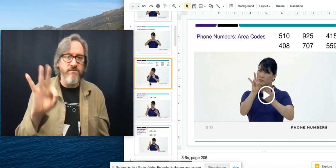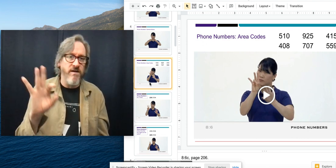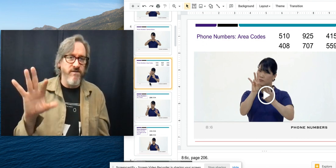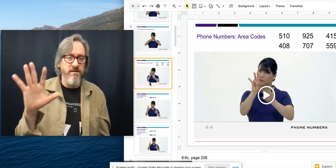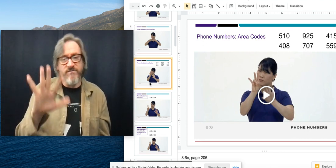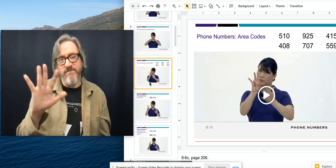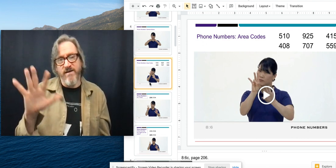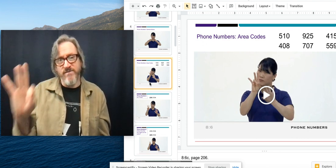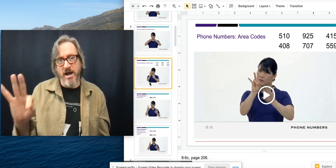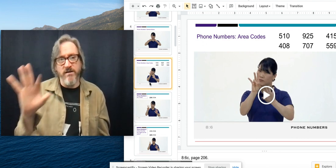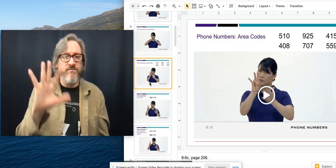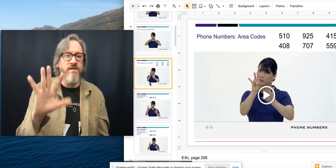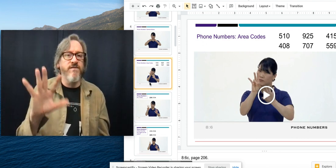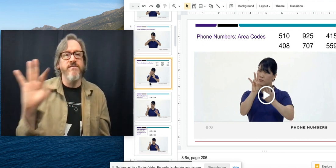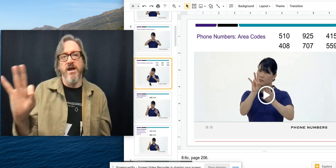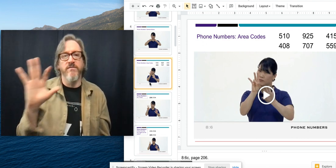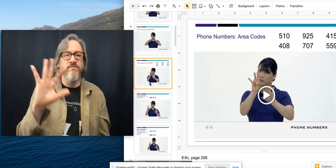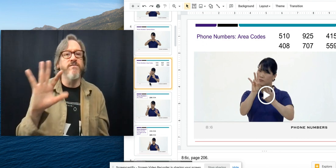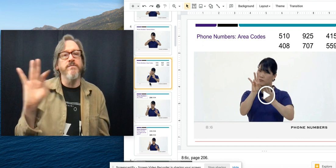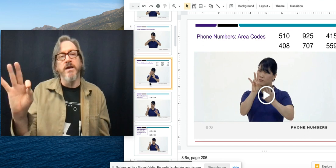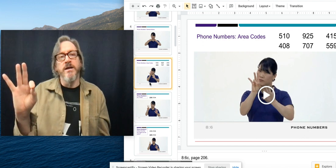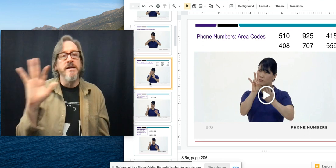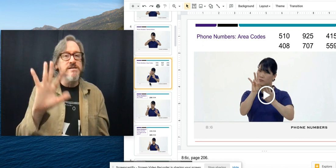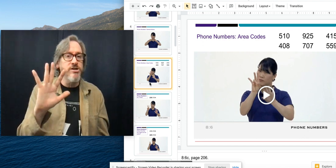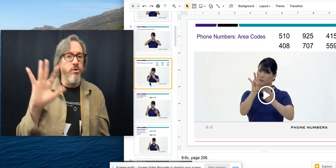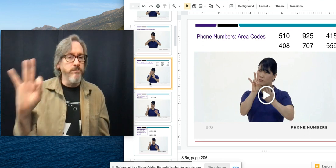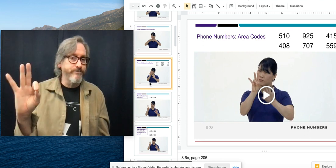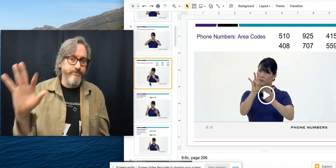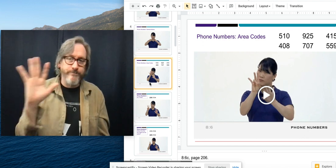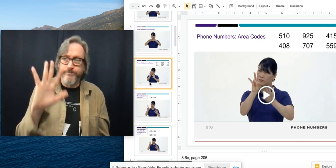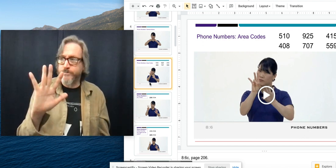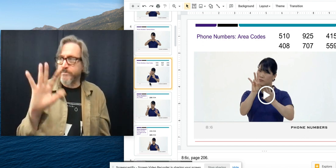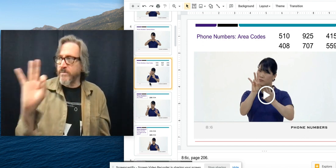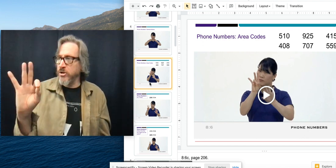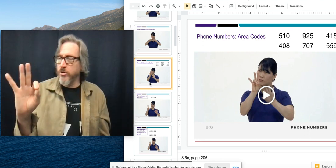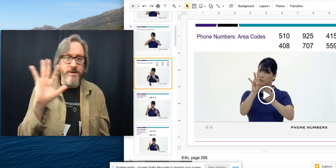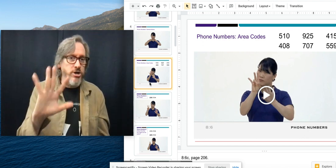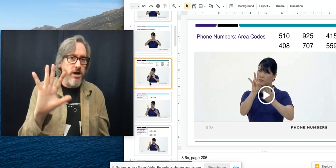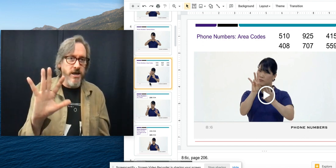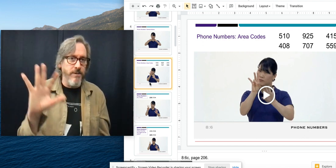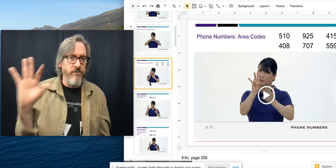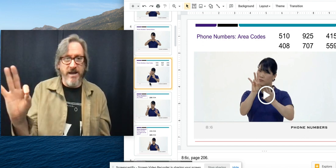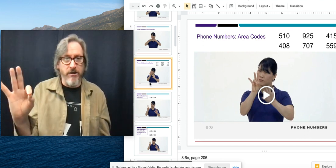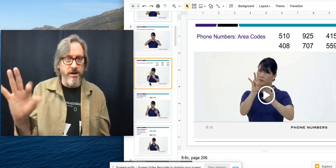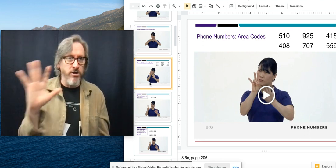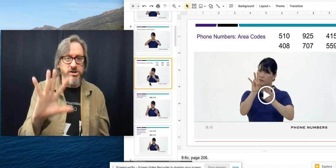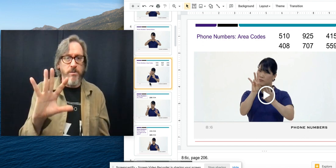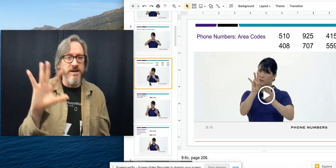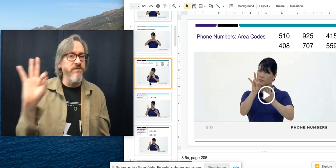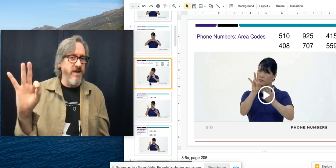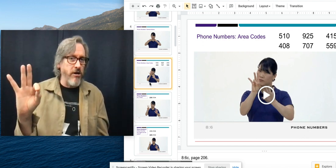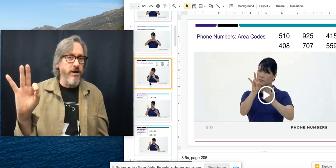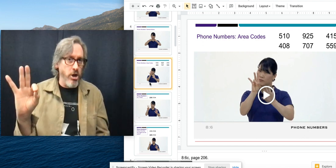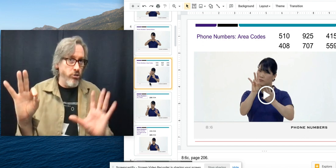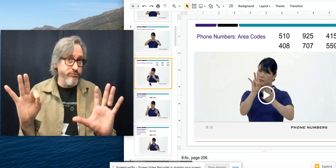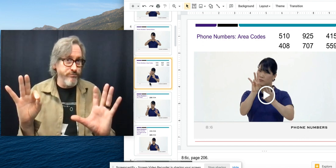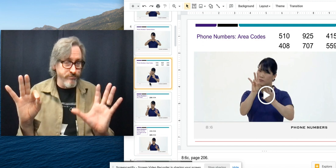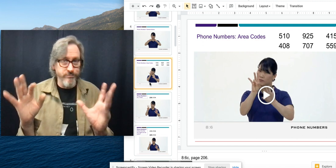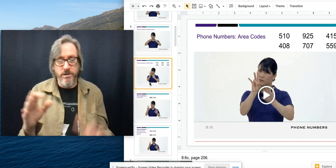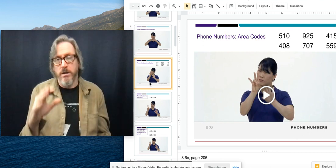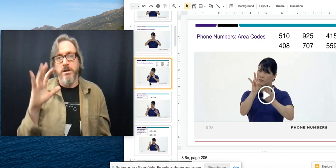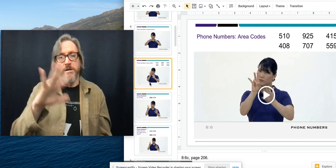559, 559, 559, 559. So you could be talking about the area code. So I'm going to give you the area